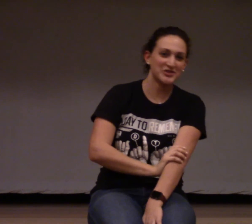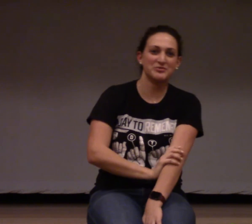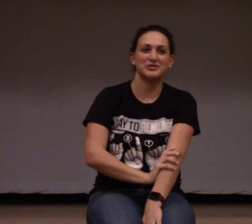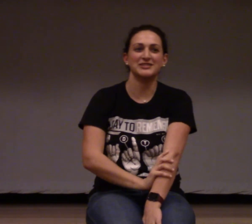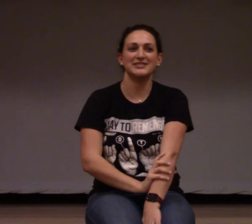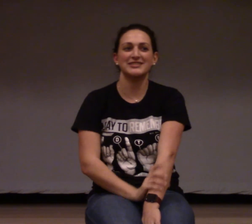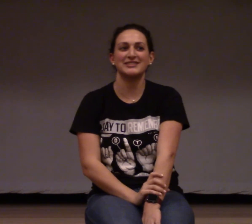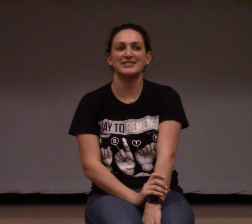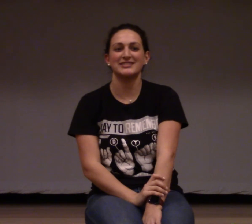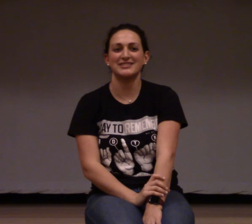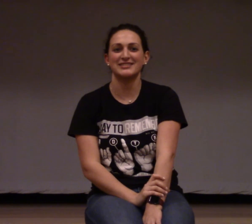Vegetables.